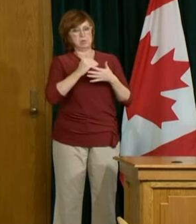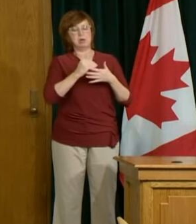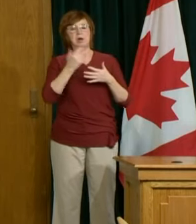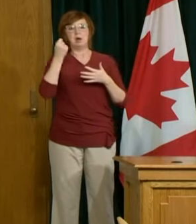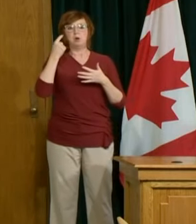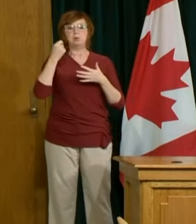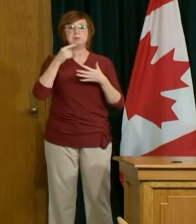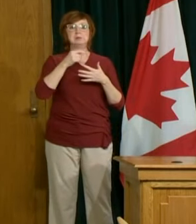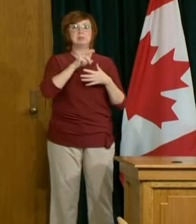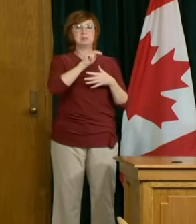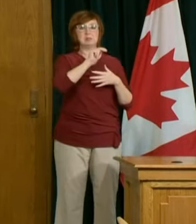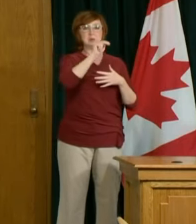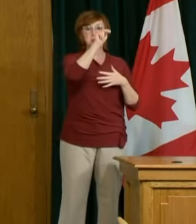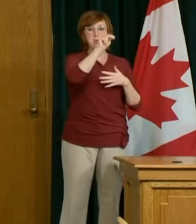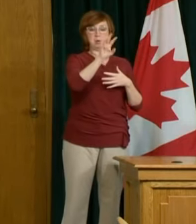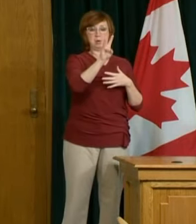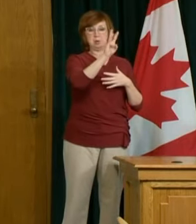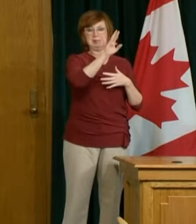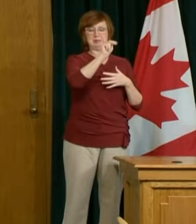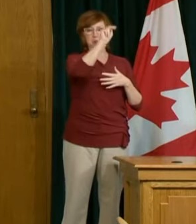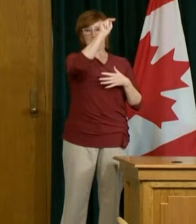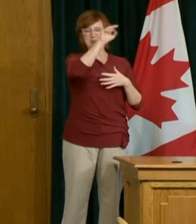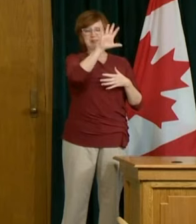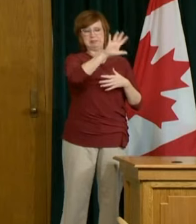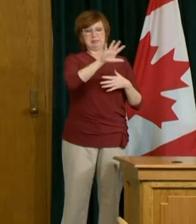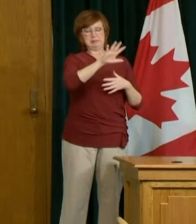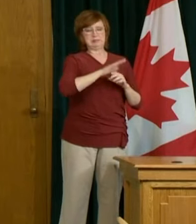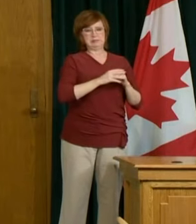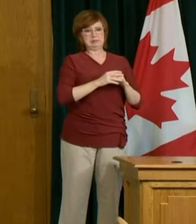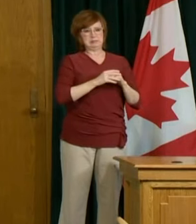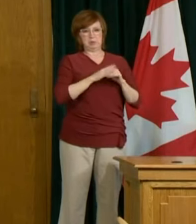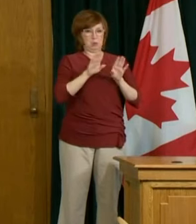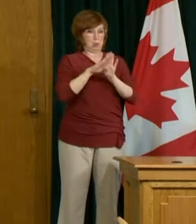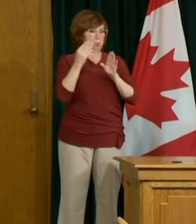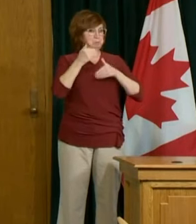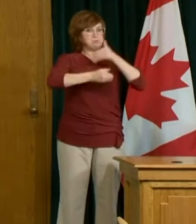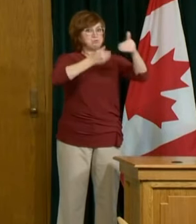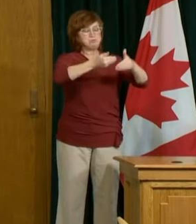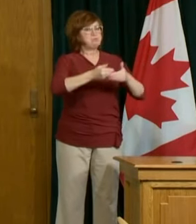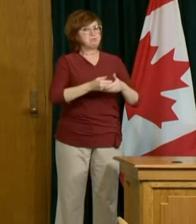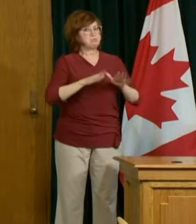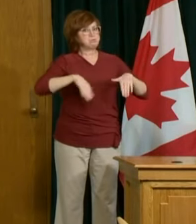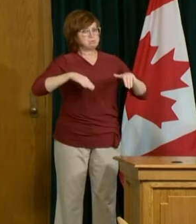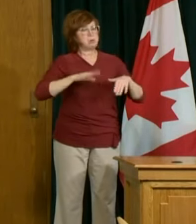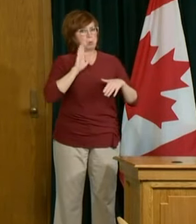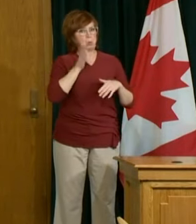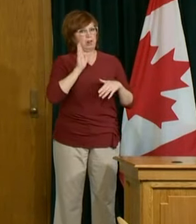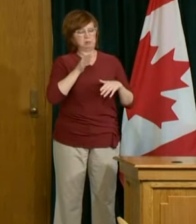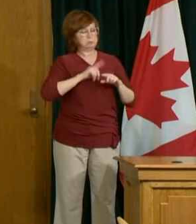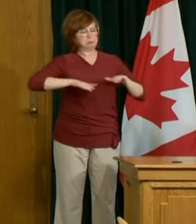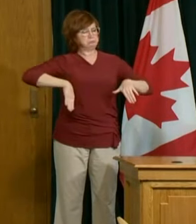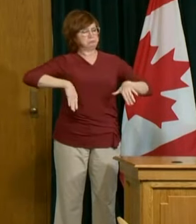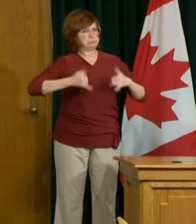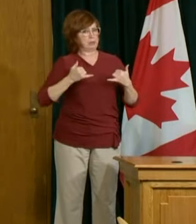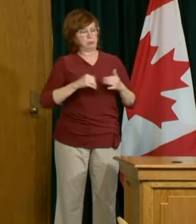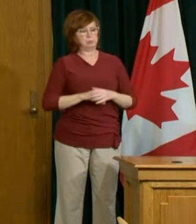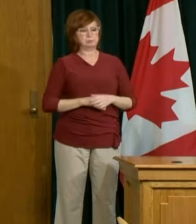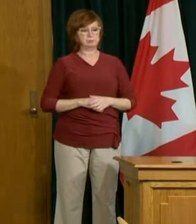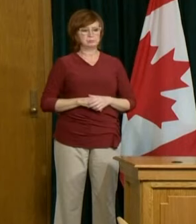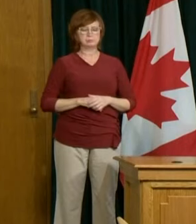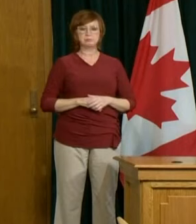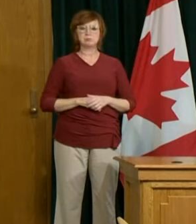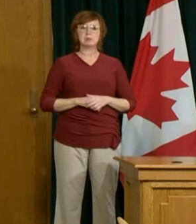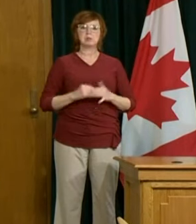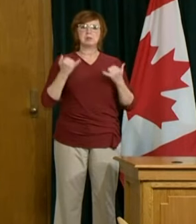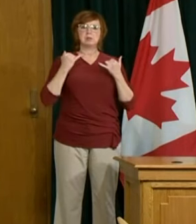paused for the north of Saskatchewan till the situation in the northwest is stabilized. And finally, I just